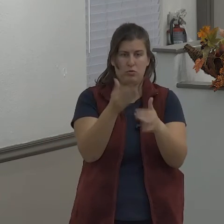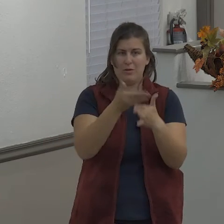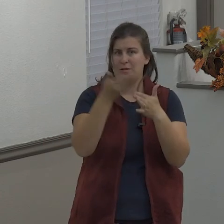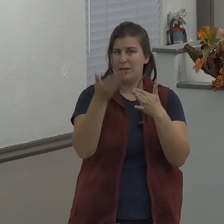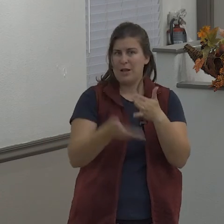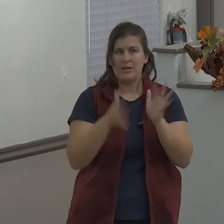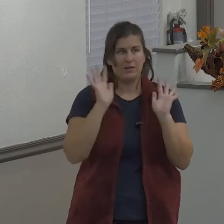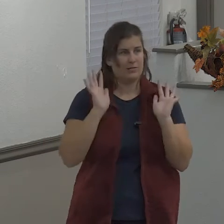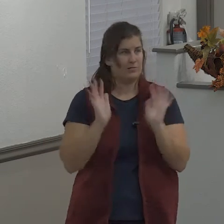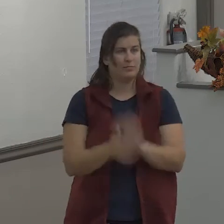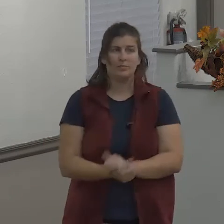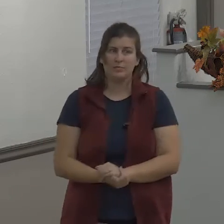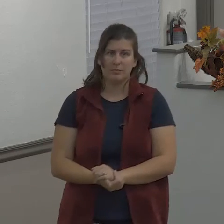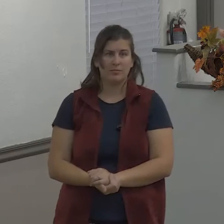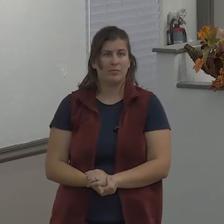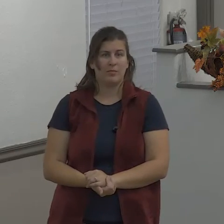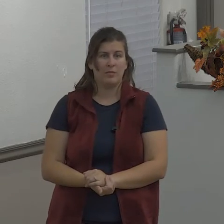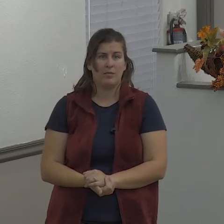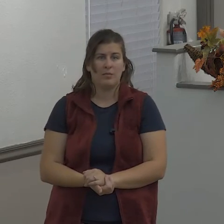the end.